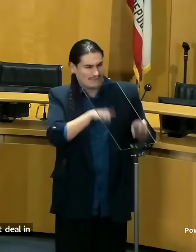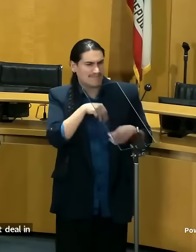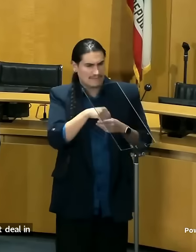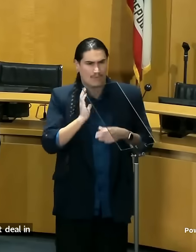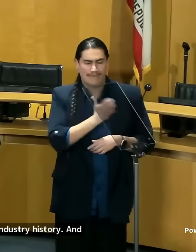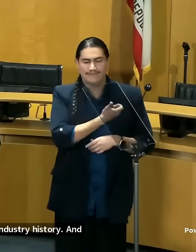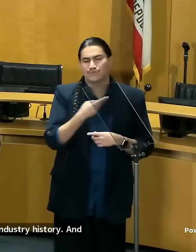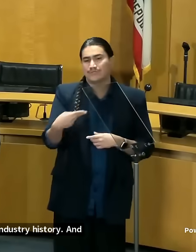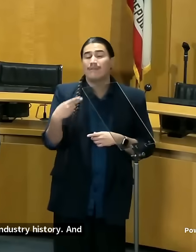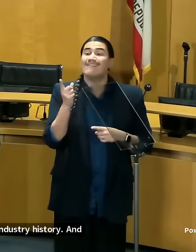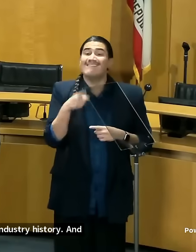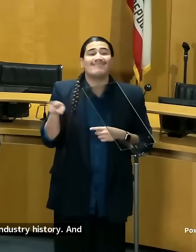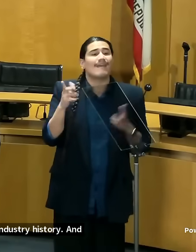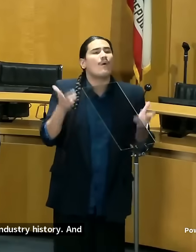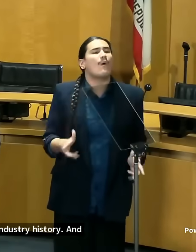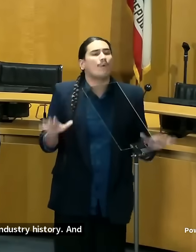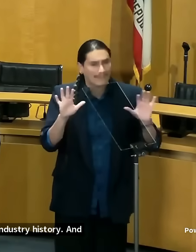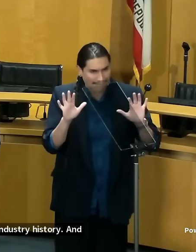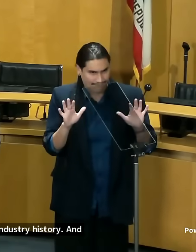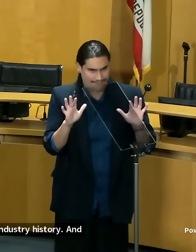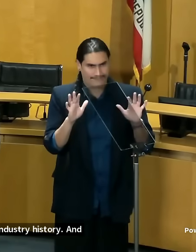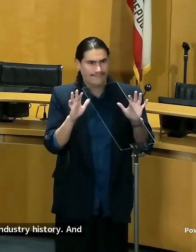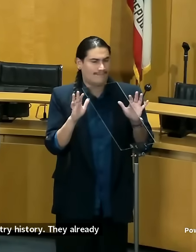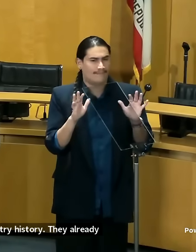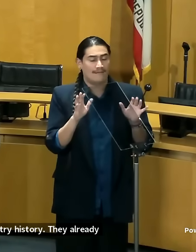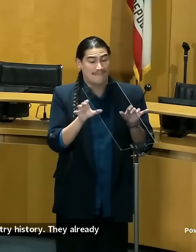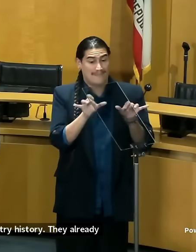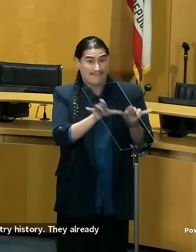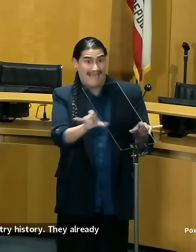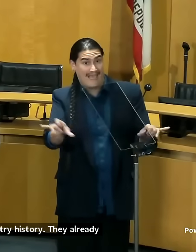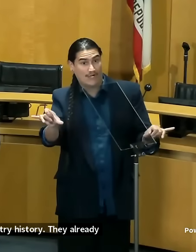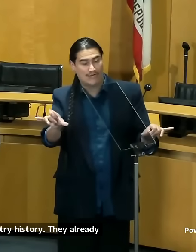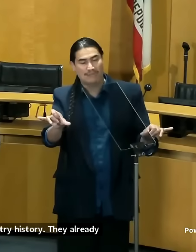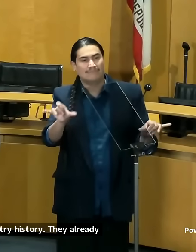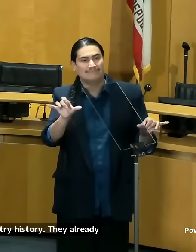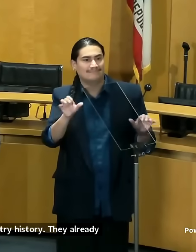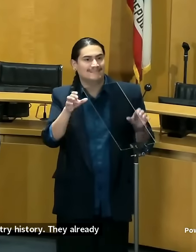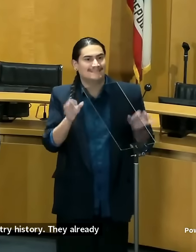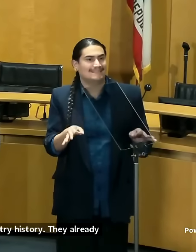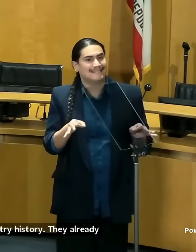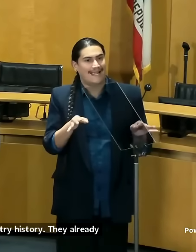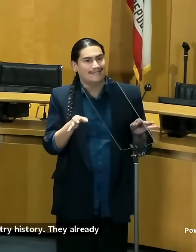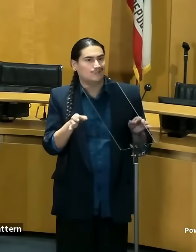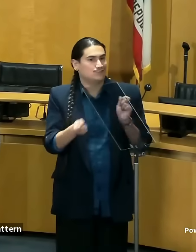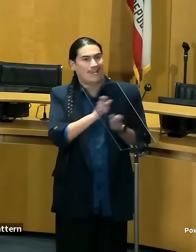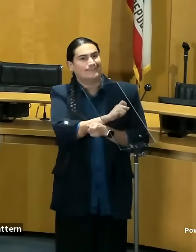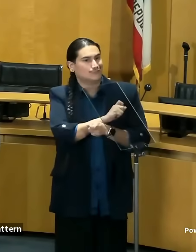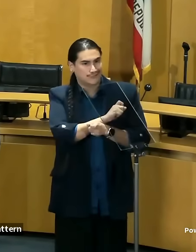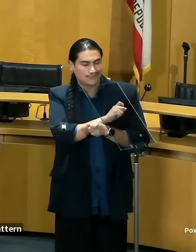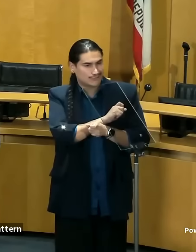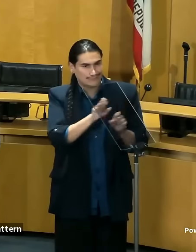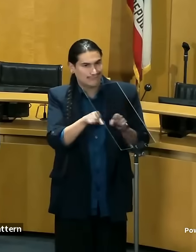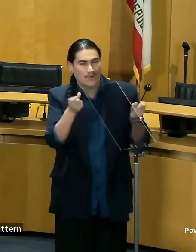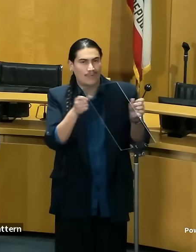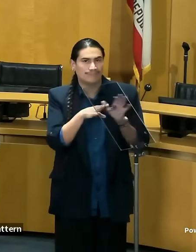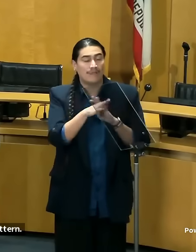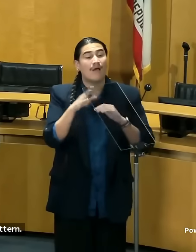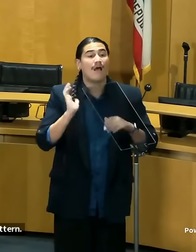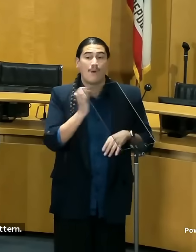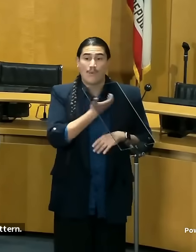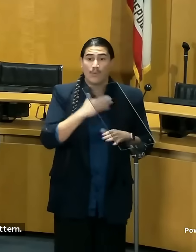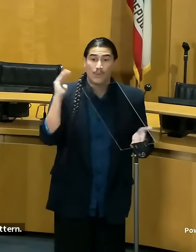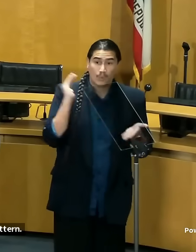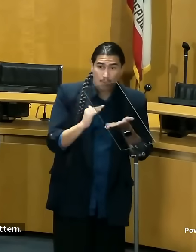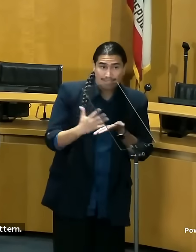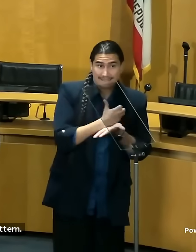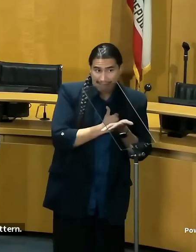they already broke pattern. And our lowest paid